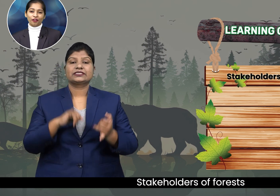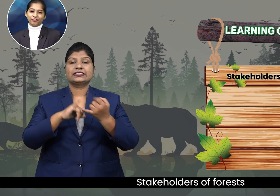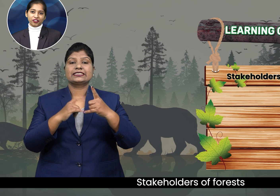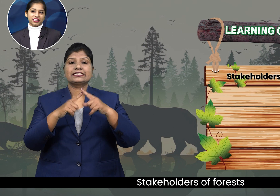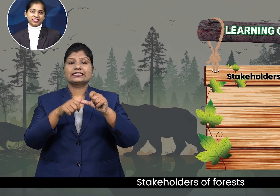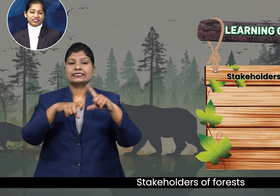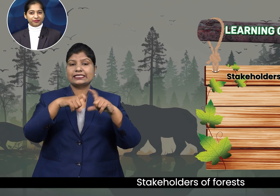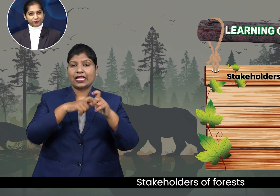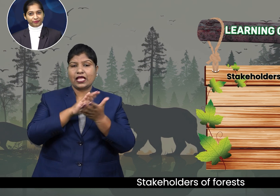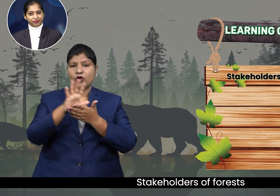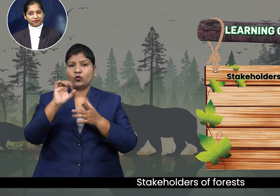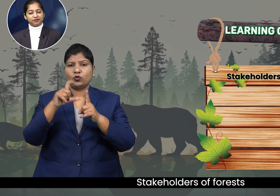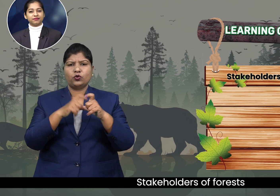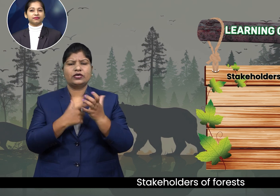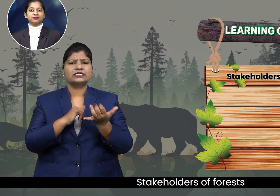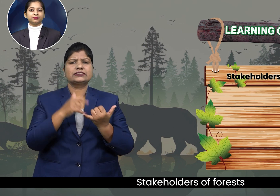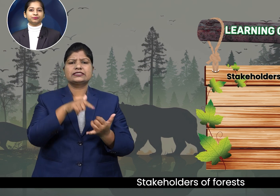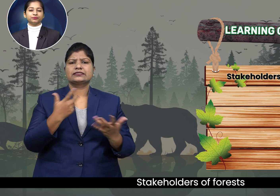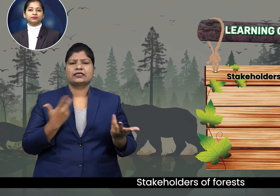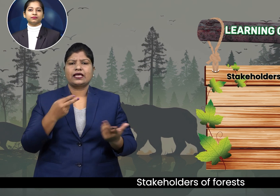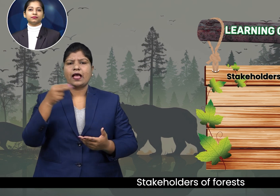stakeholders of forests,